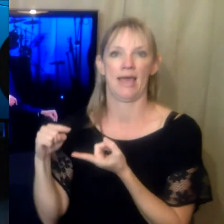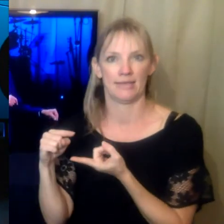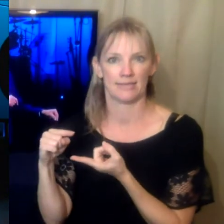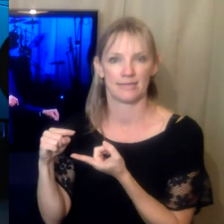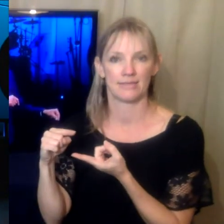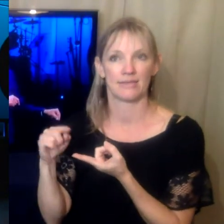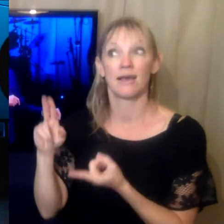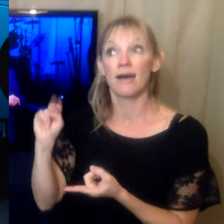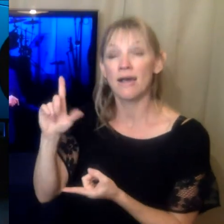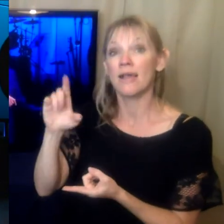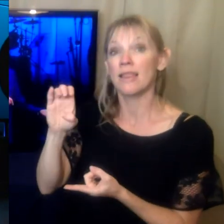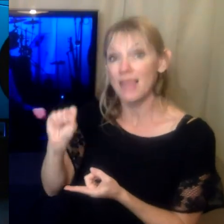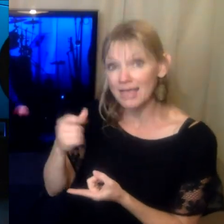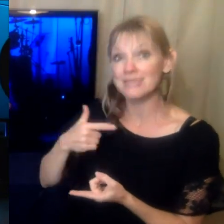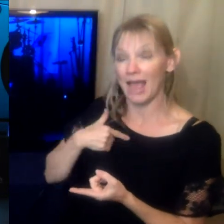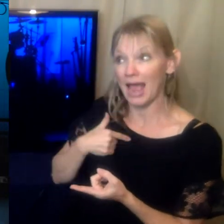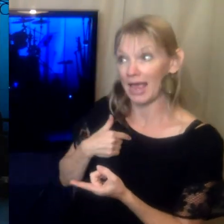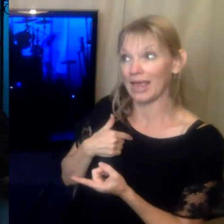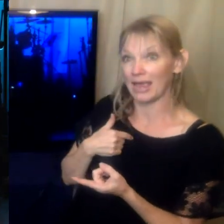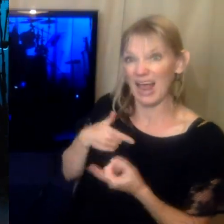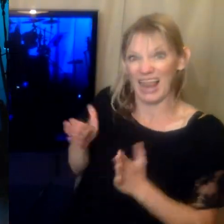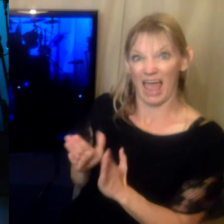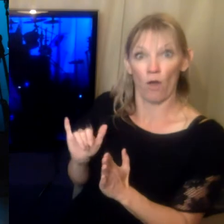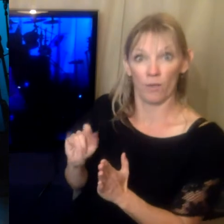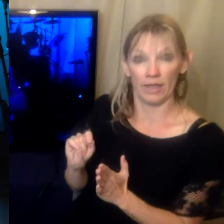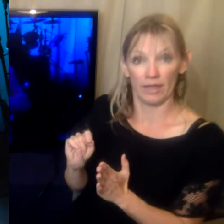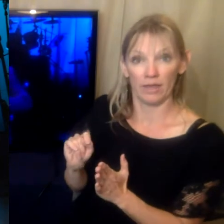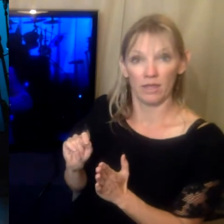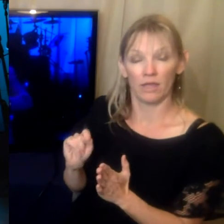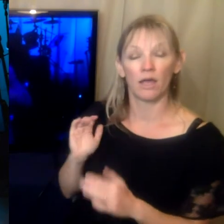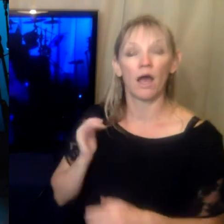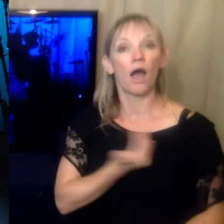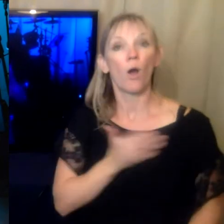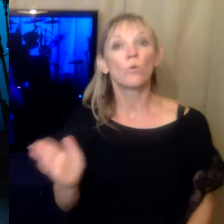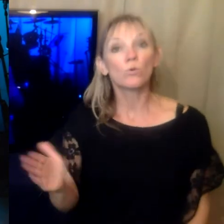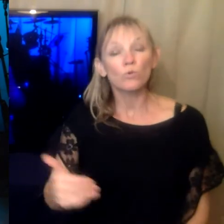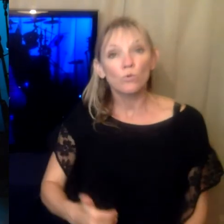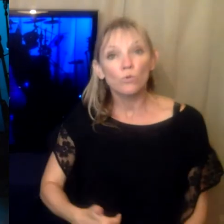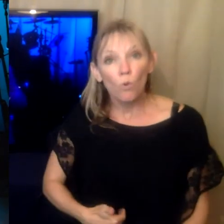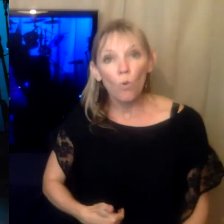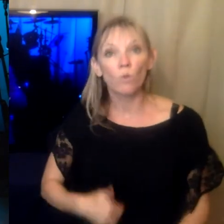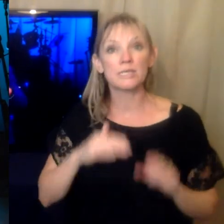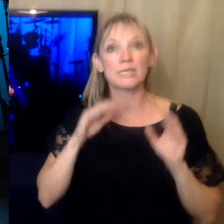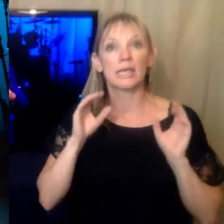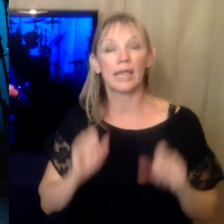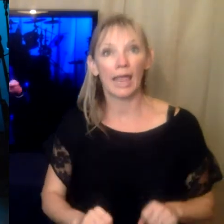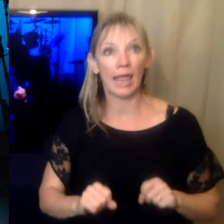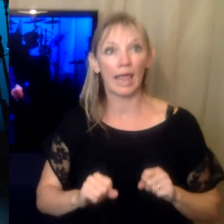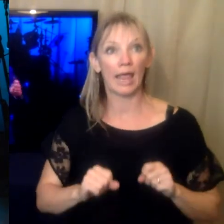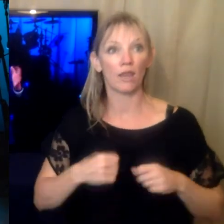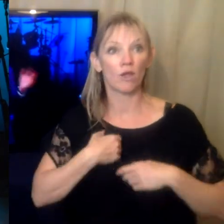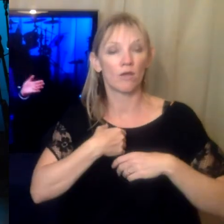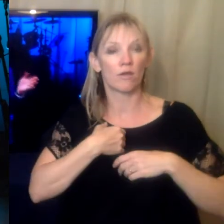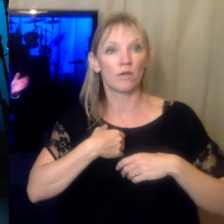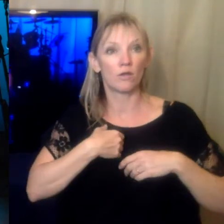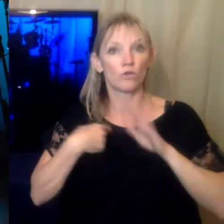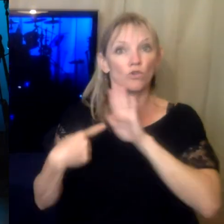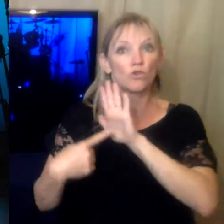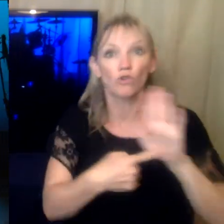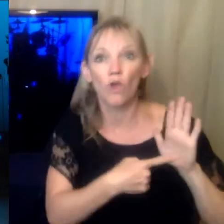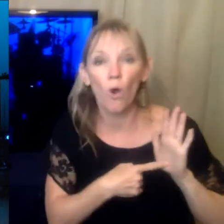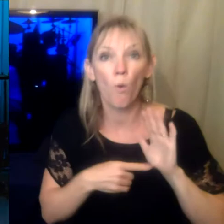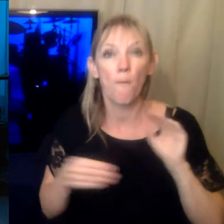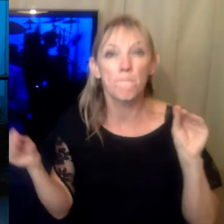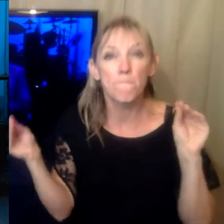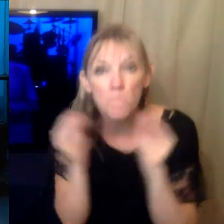that power. And that our souls are able to reveal more of our spiritual nature through any wounding. I